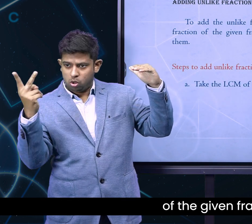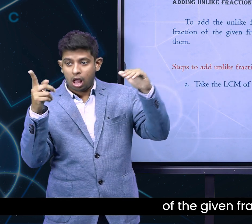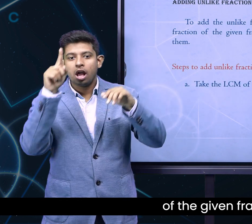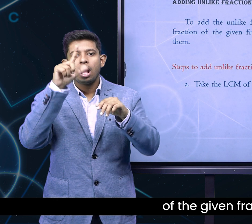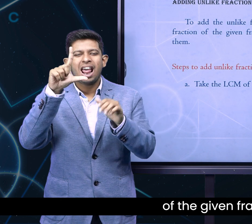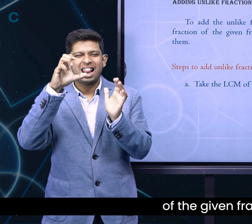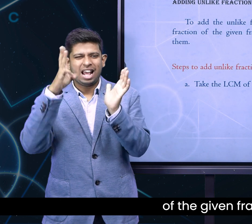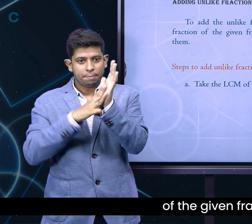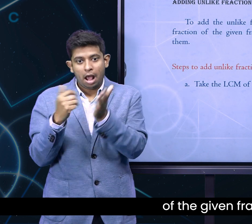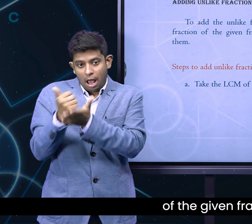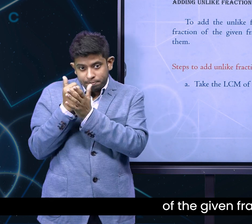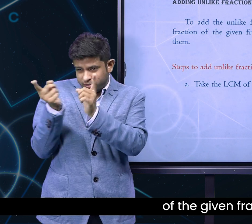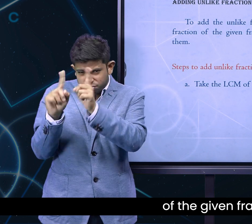fractions.